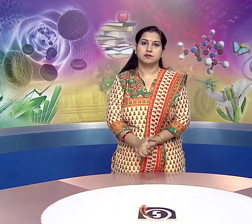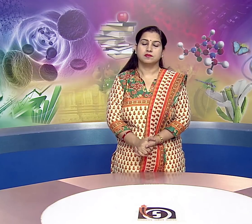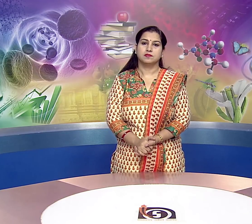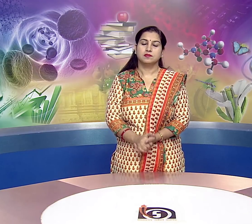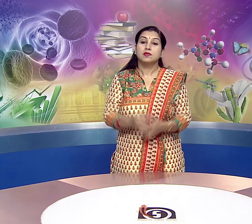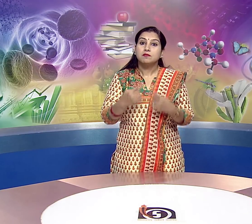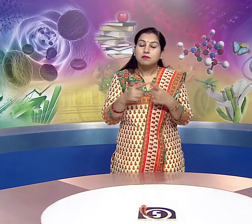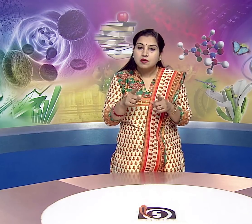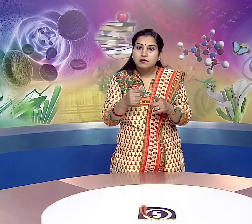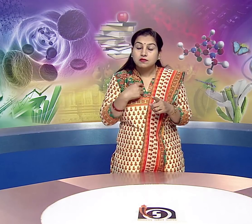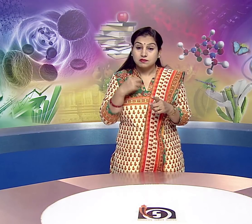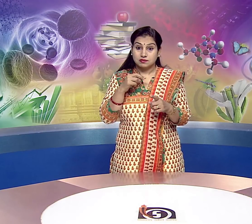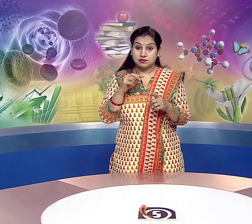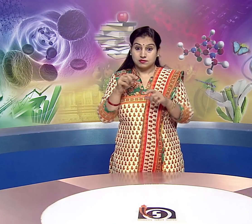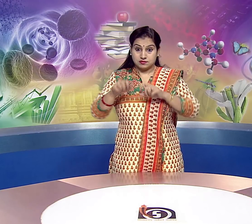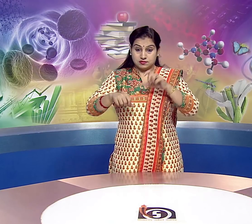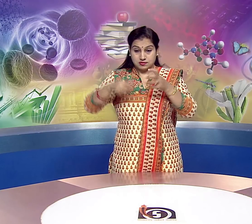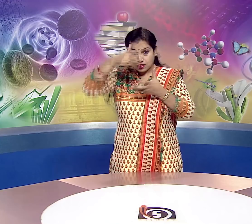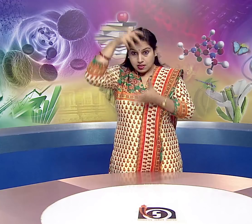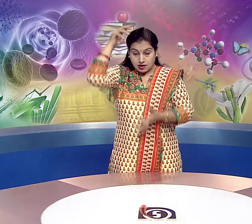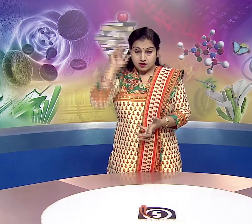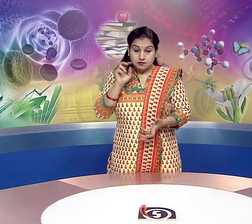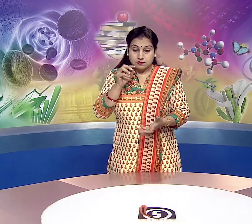But the minute the tailor saw the tiger,